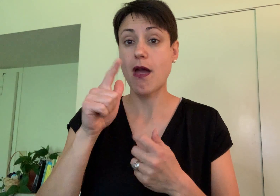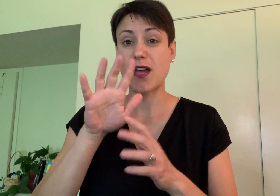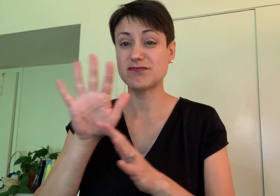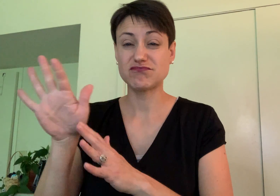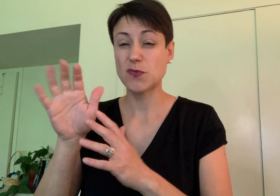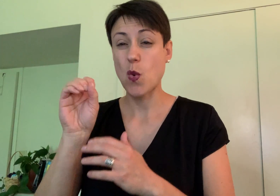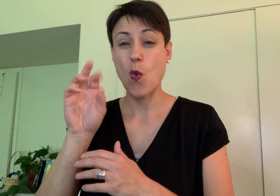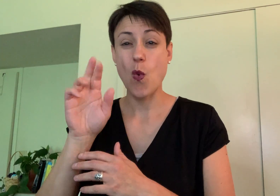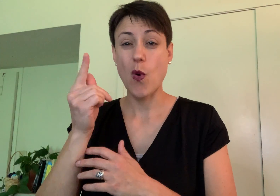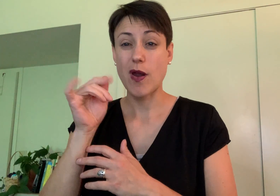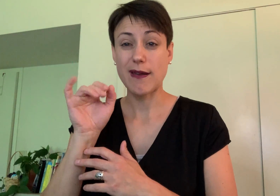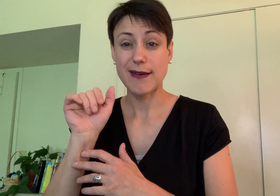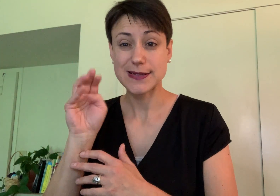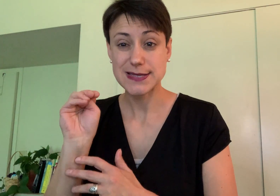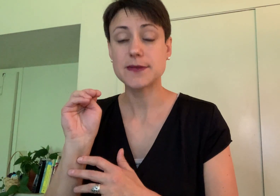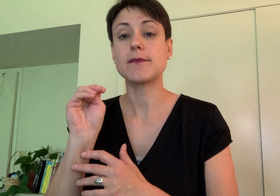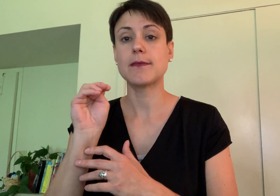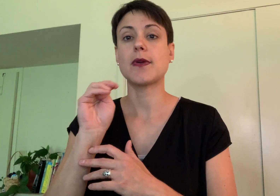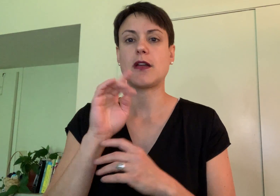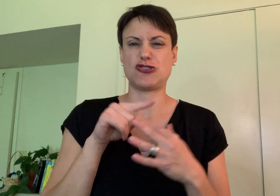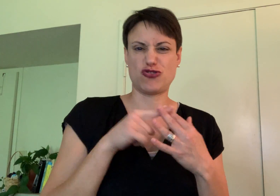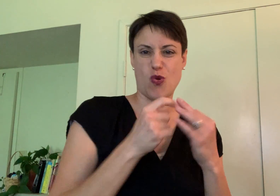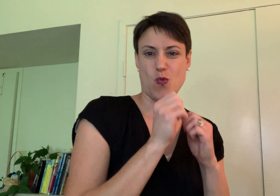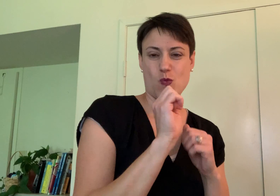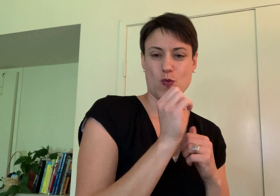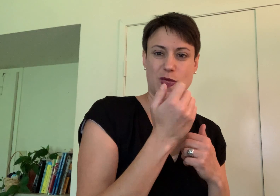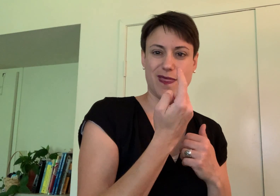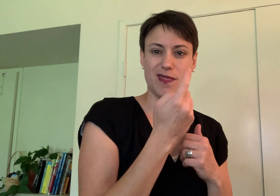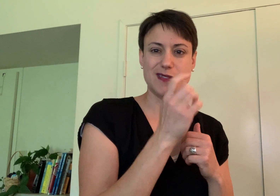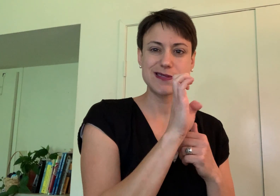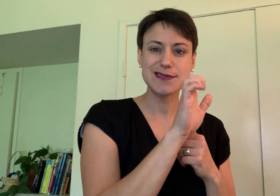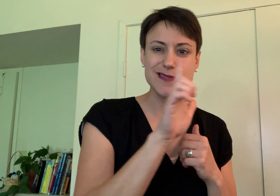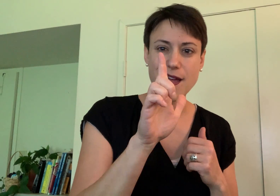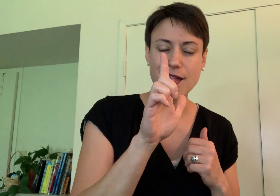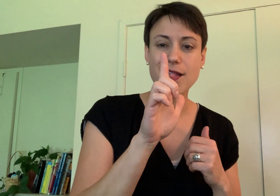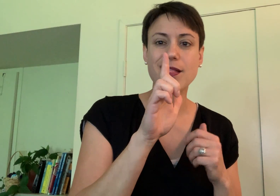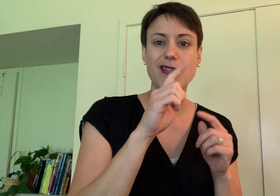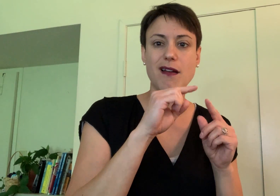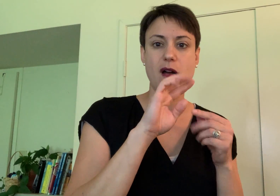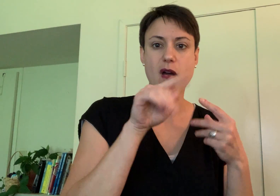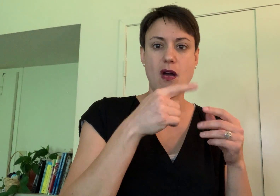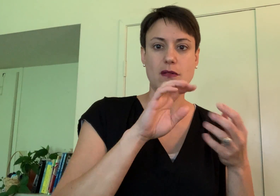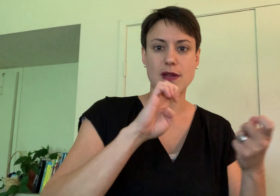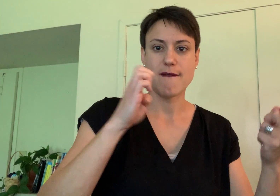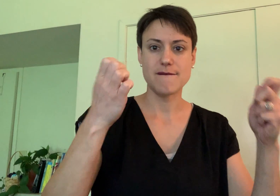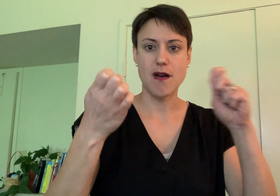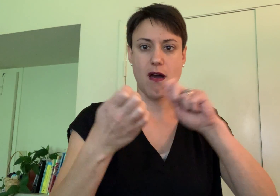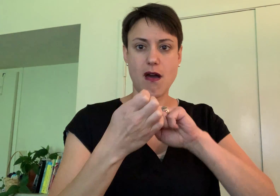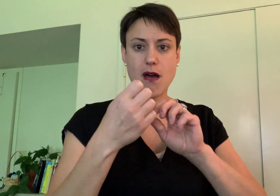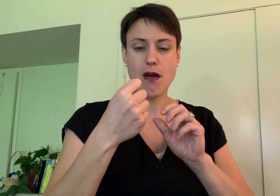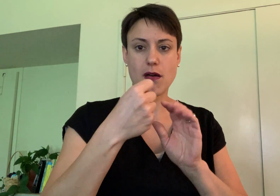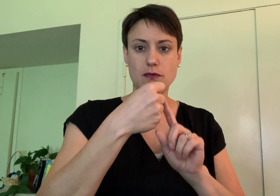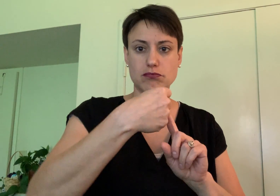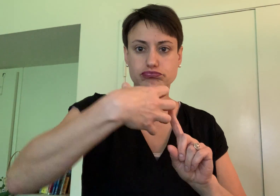through evolution, these cells have changed. Now, when we look at cells, there are two